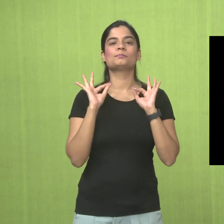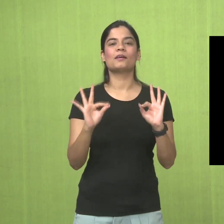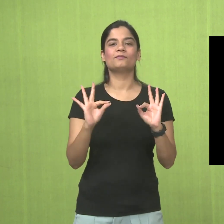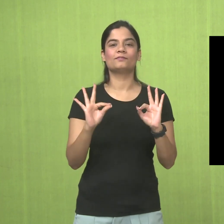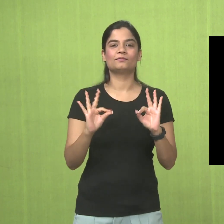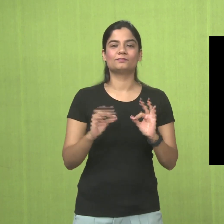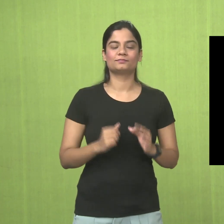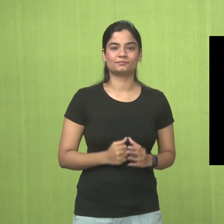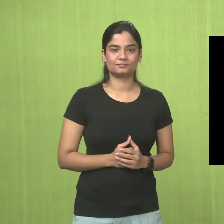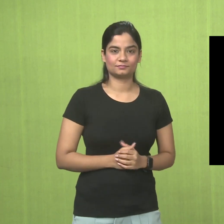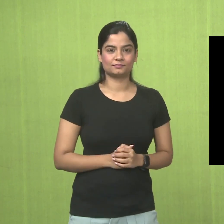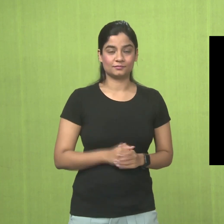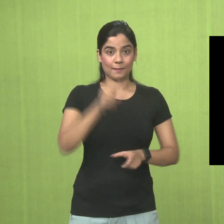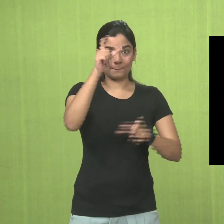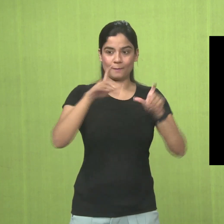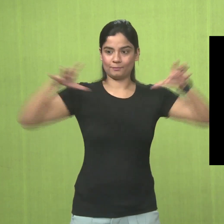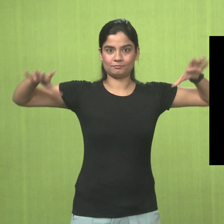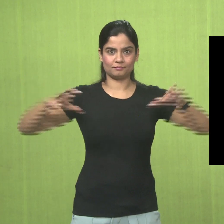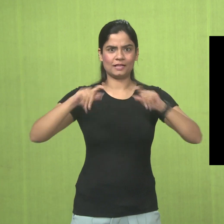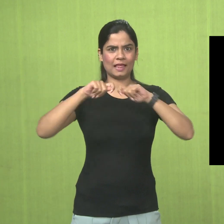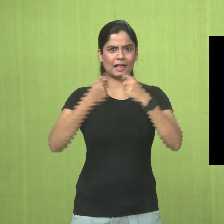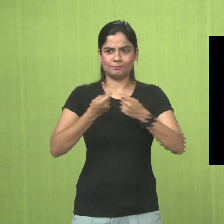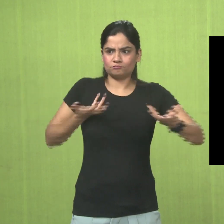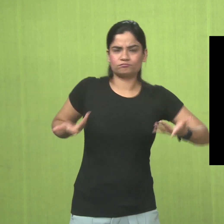behavior. Respect for work.